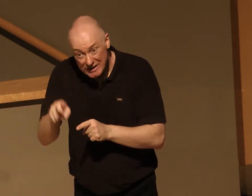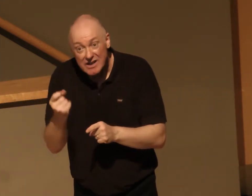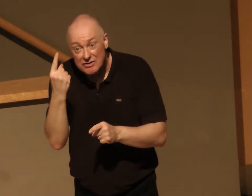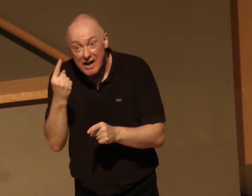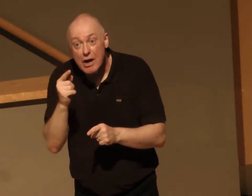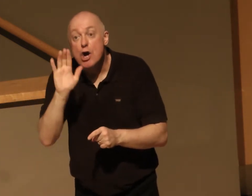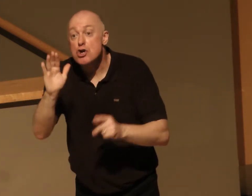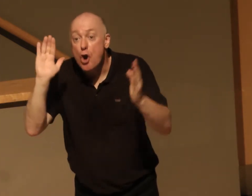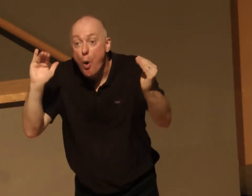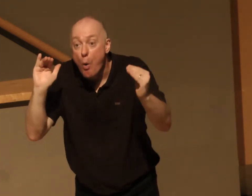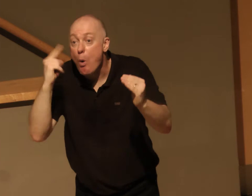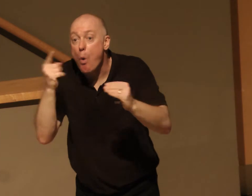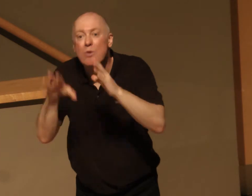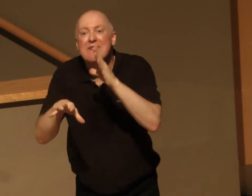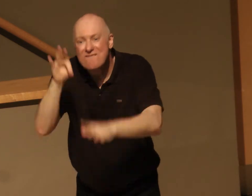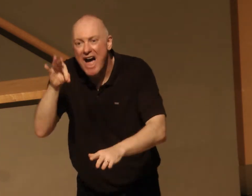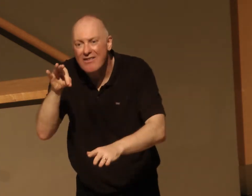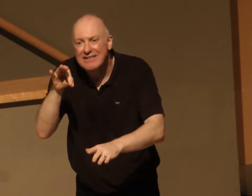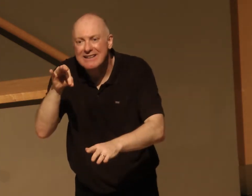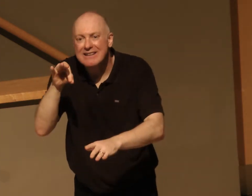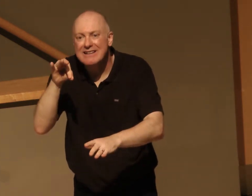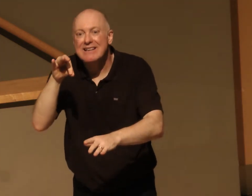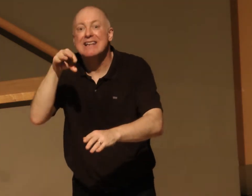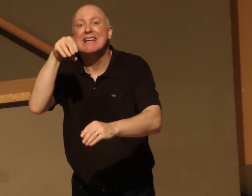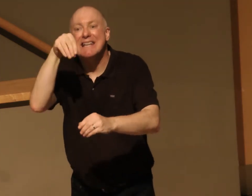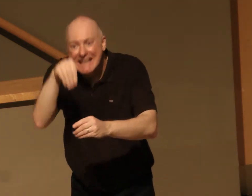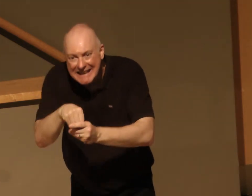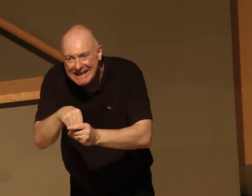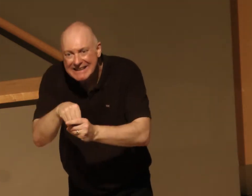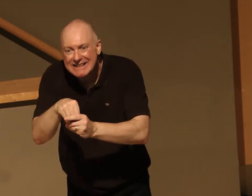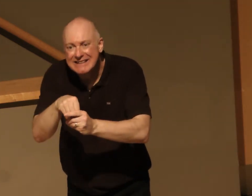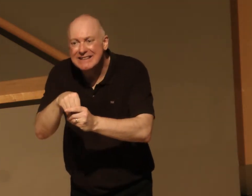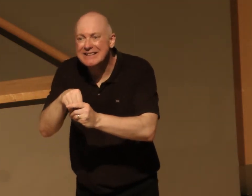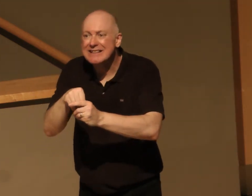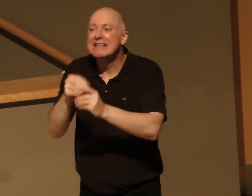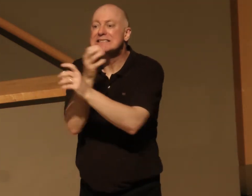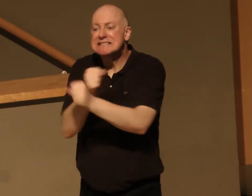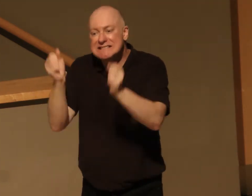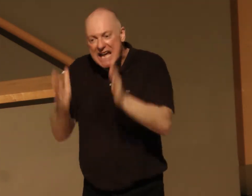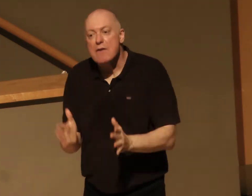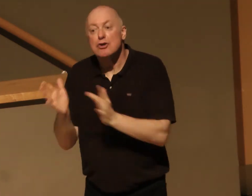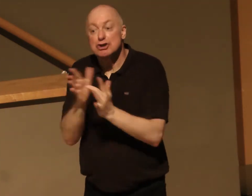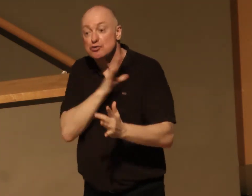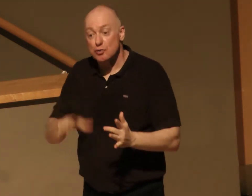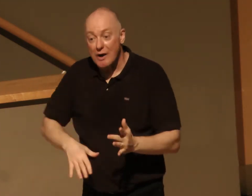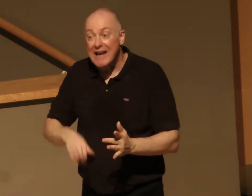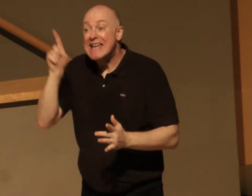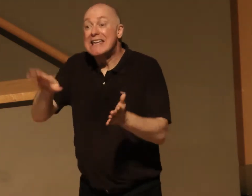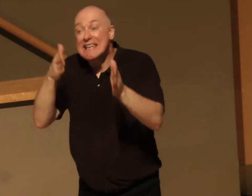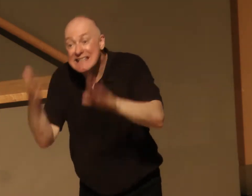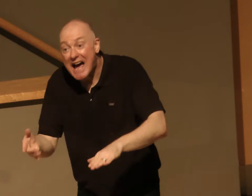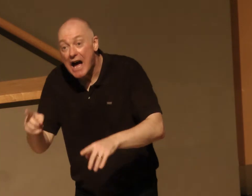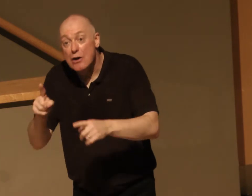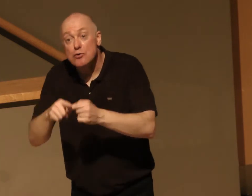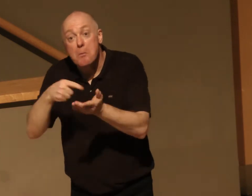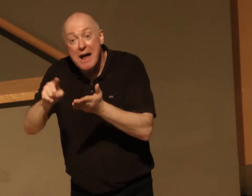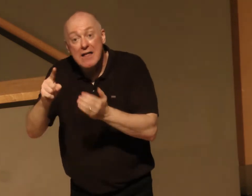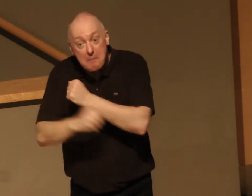hope can only be found in the embrace of a Savior Jesus Christ who not only died to pay the penalty for my sin but was